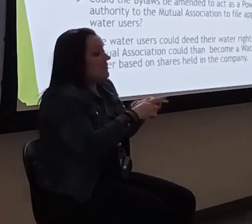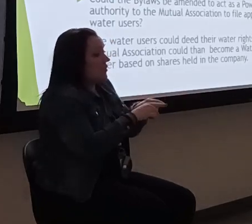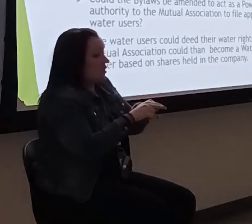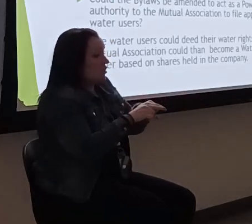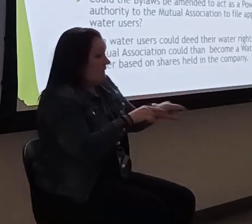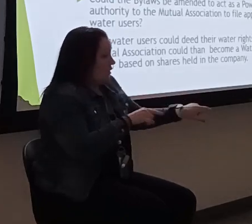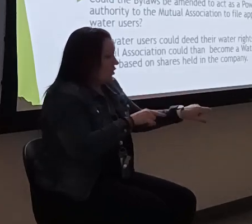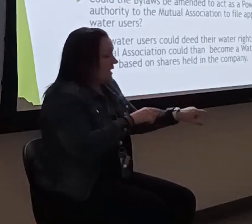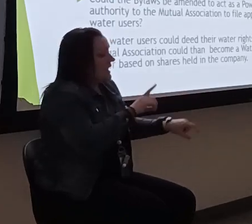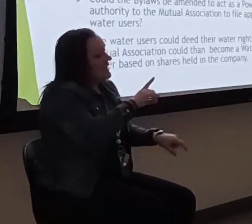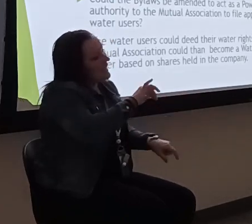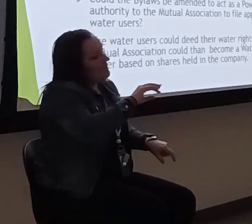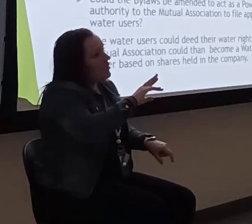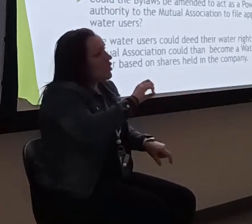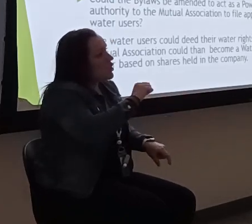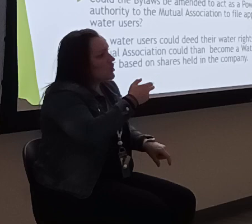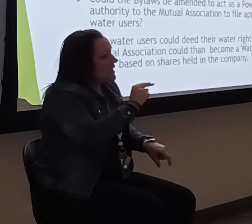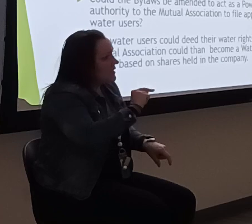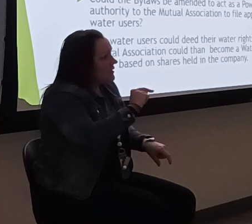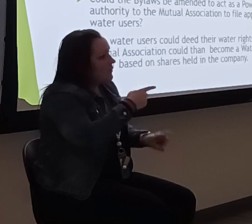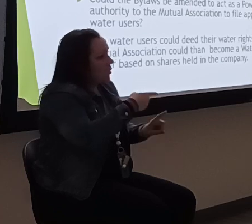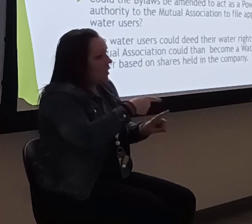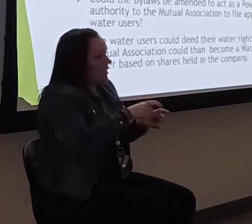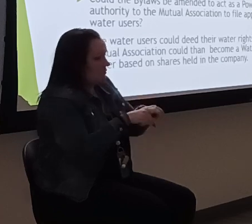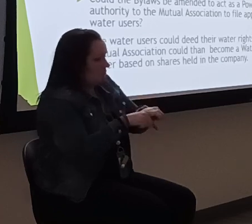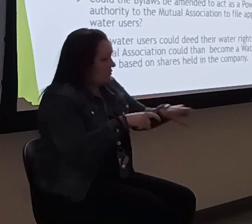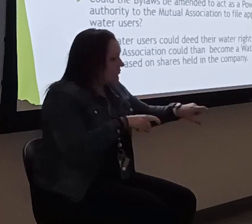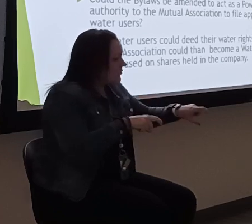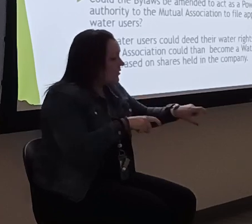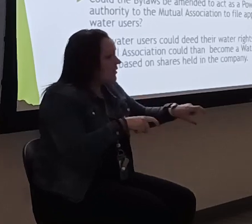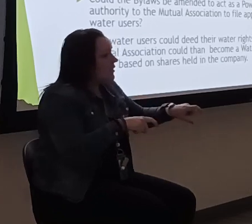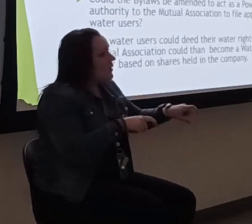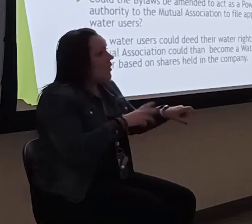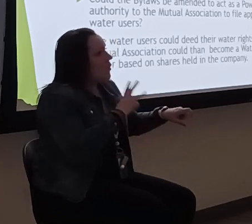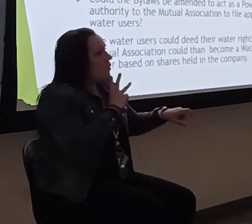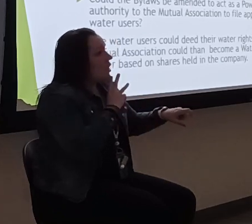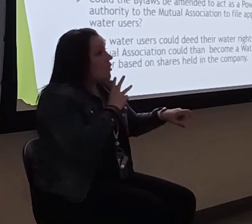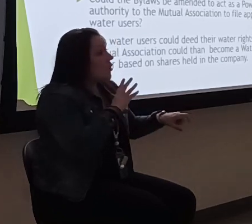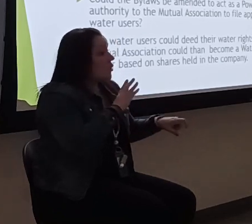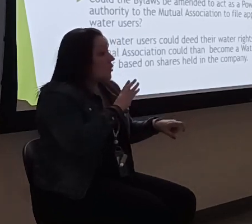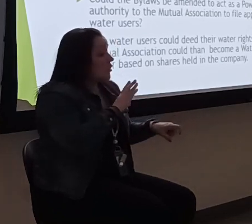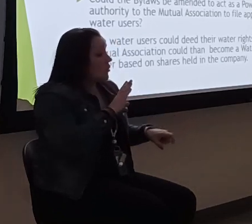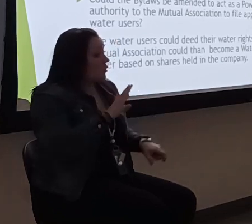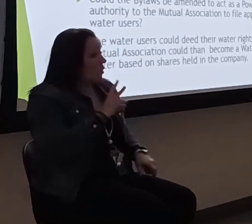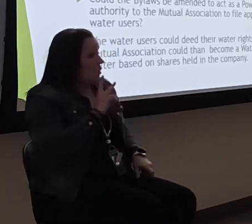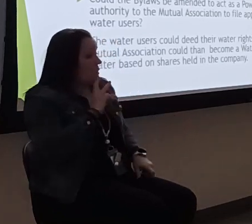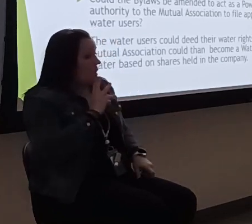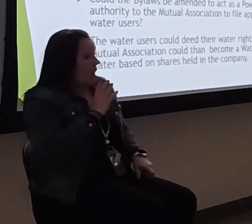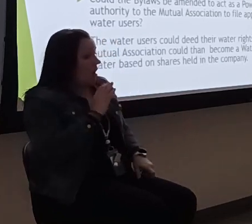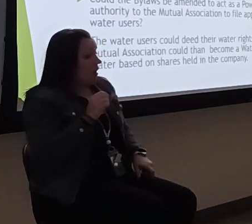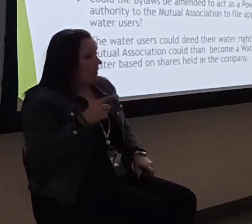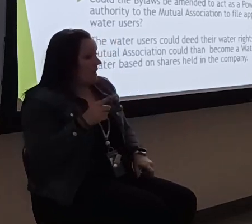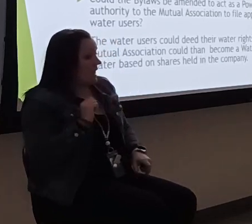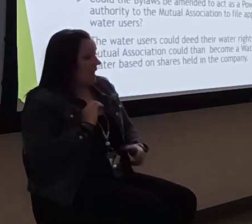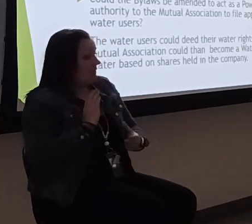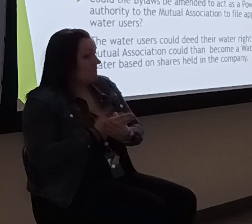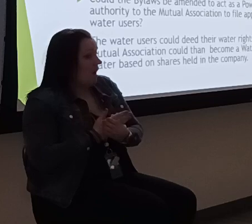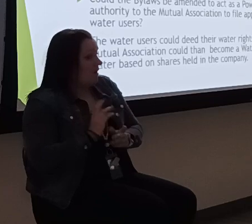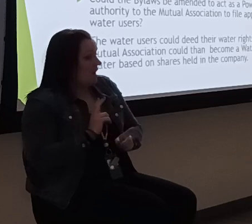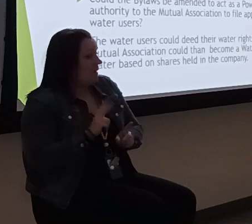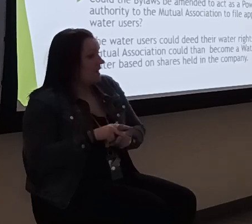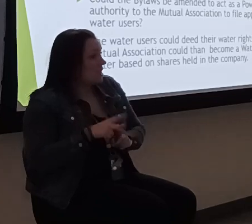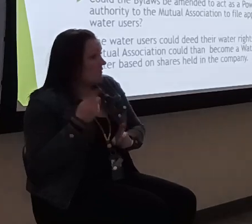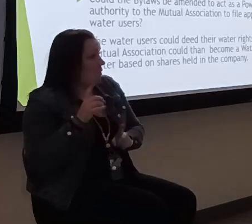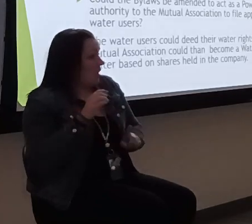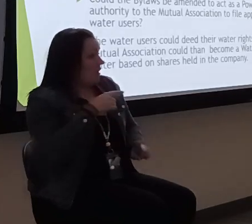the river to make sure you got your water. Your water company is not in a position to be able to file that application. At least